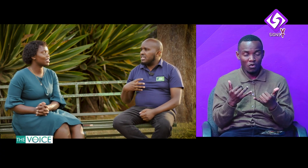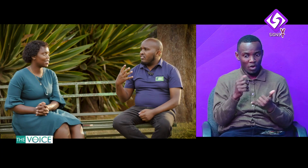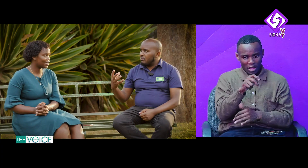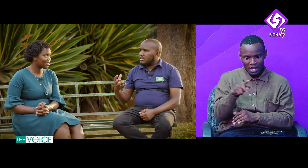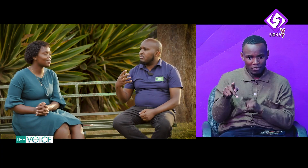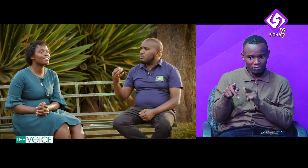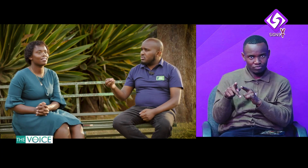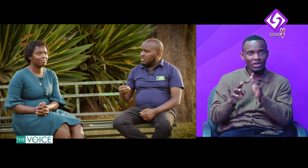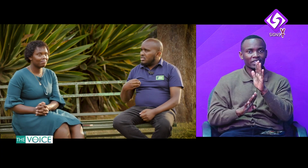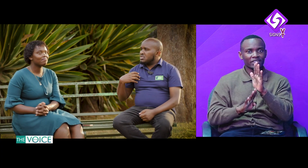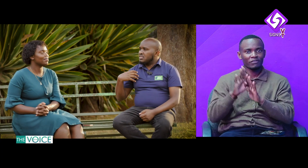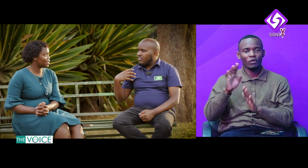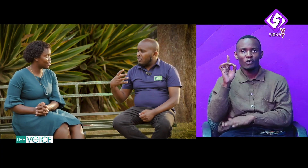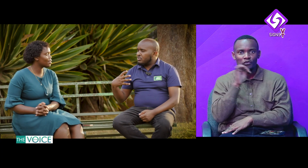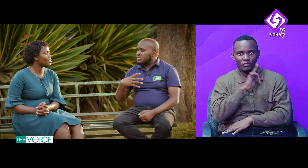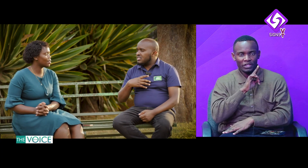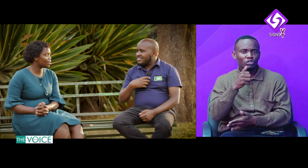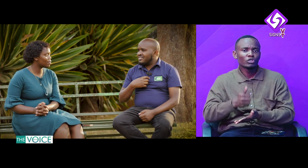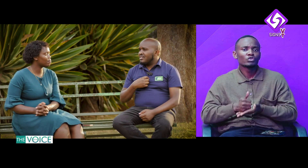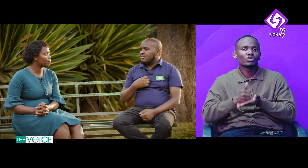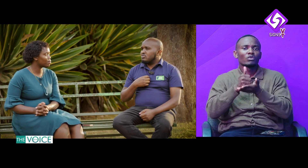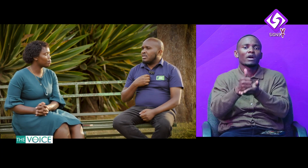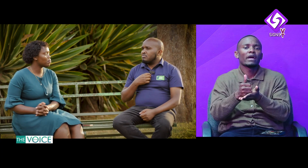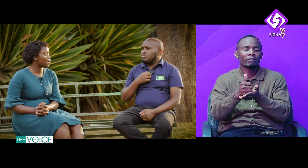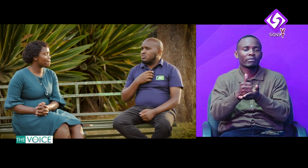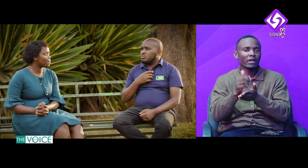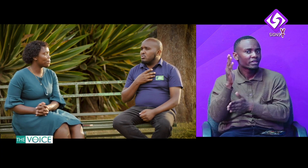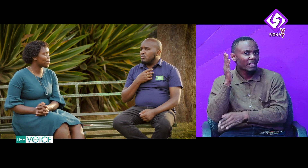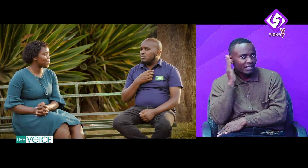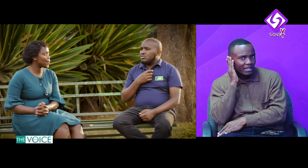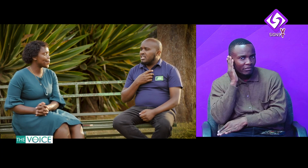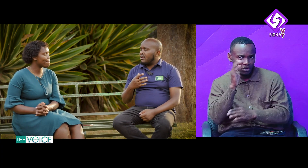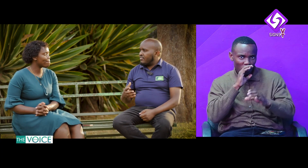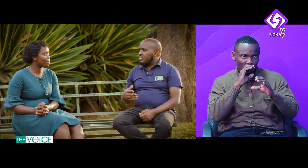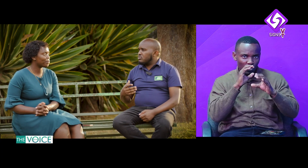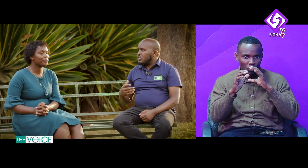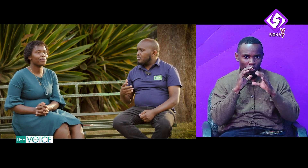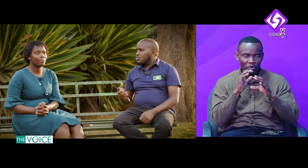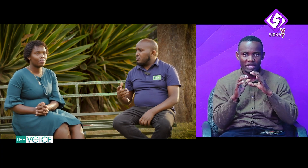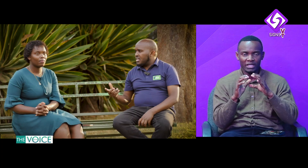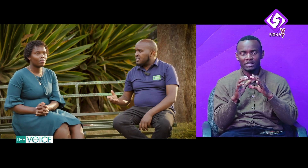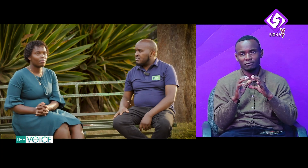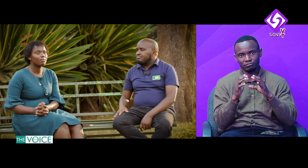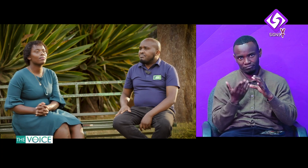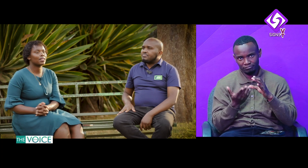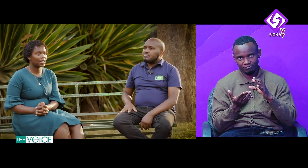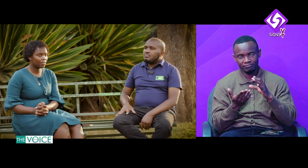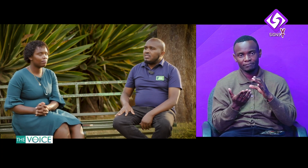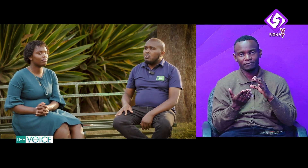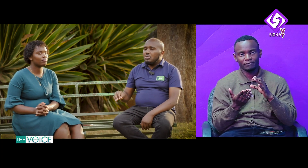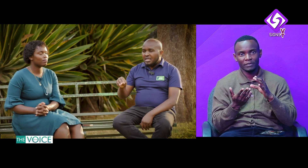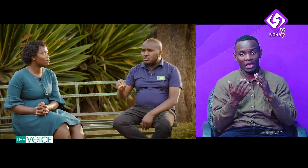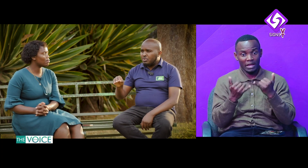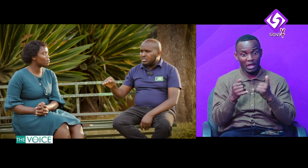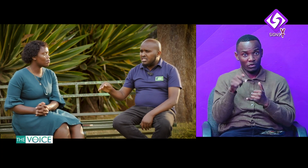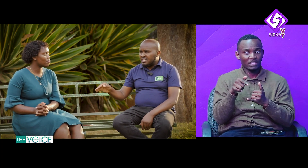has been developed that can be able to assist those who can't be able to, the deaf and those who are not able to communicate.